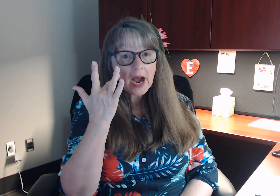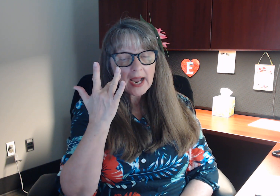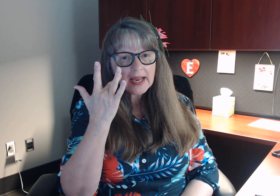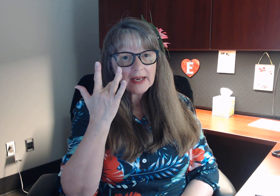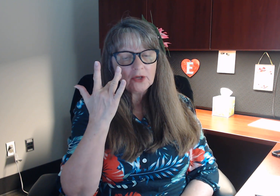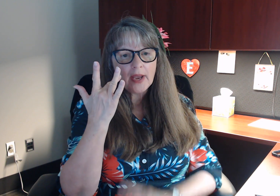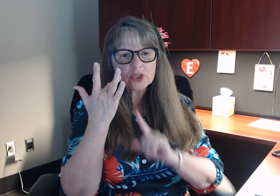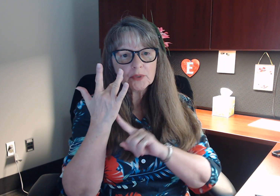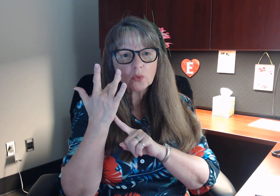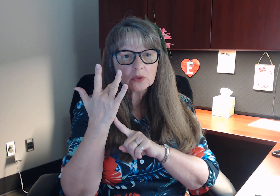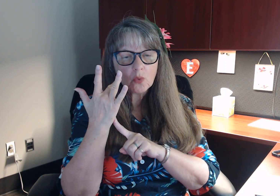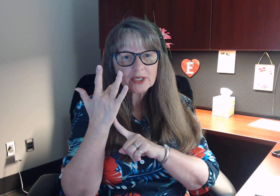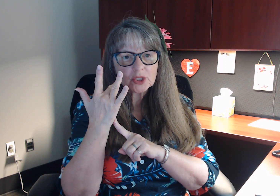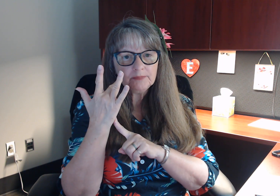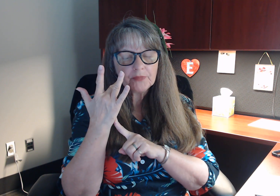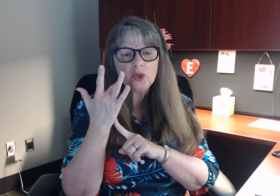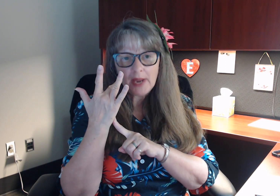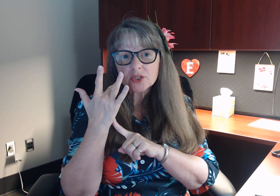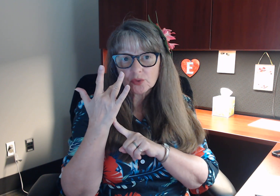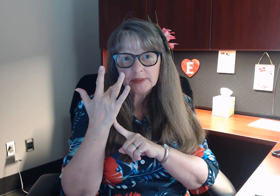Why? And you ask a rhetorical question and you answer it.